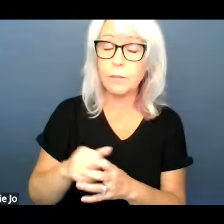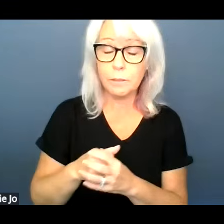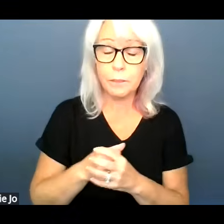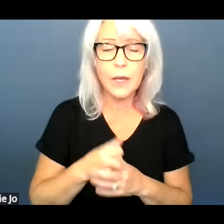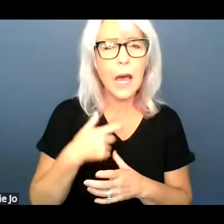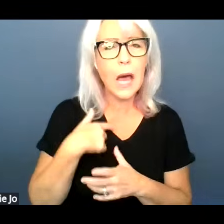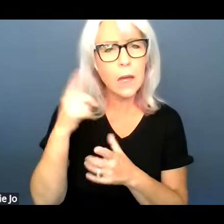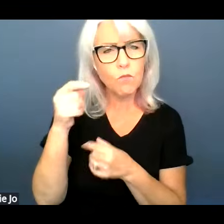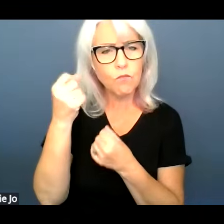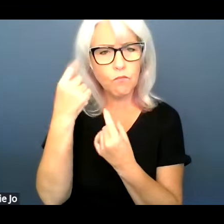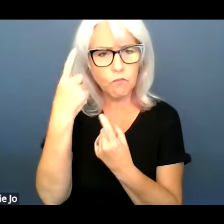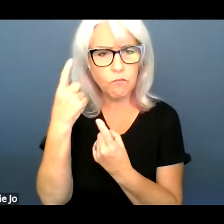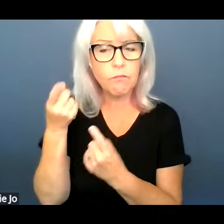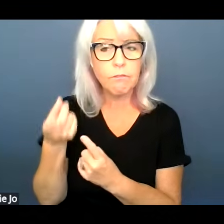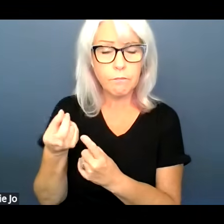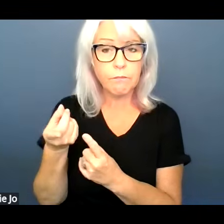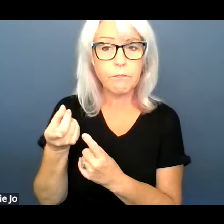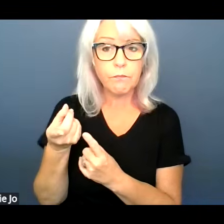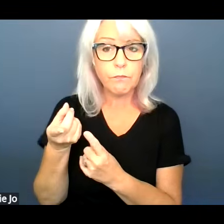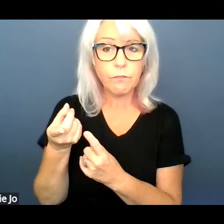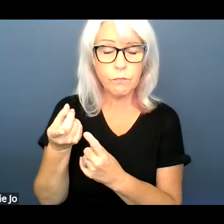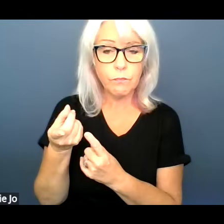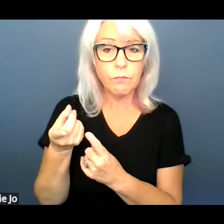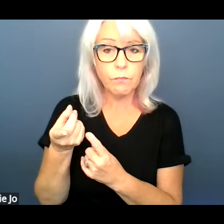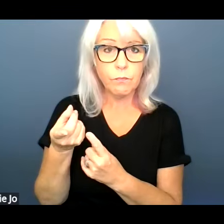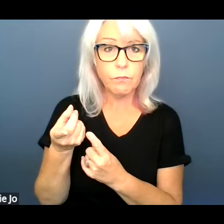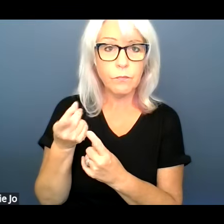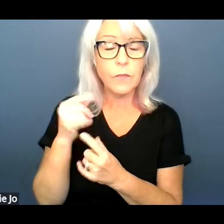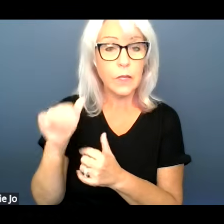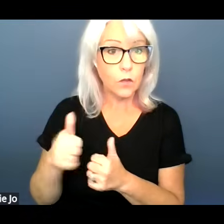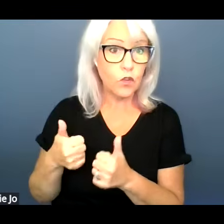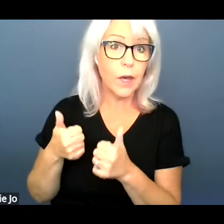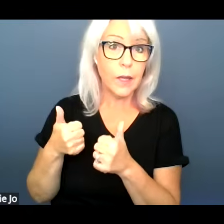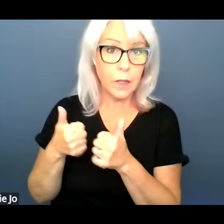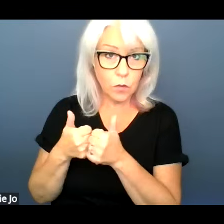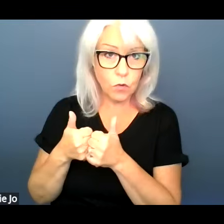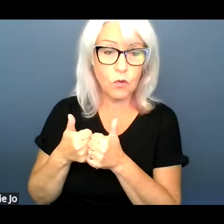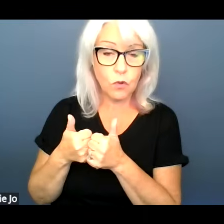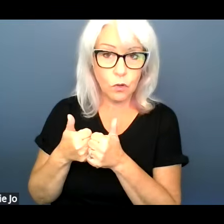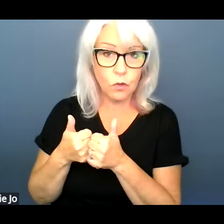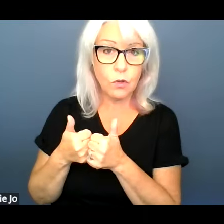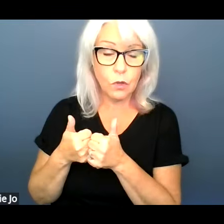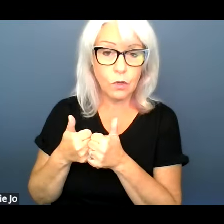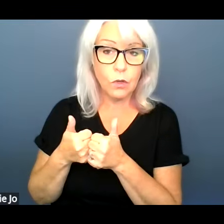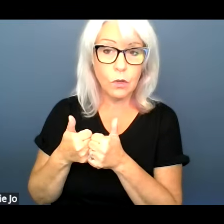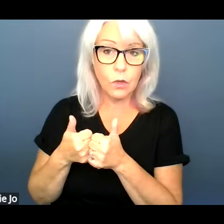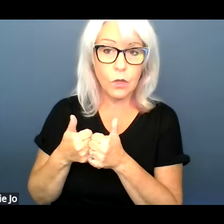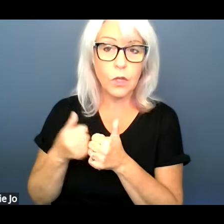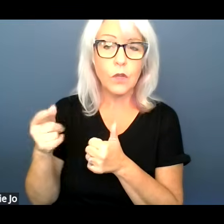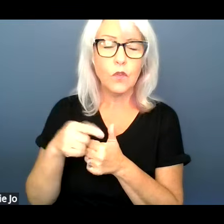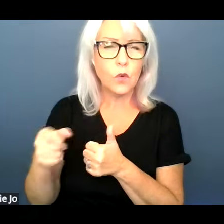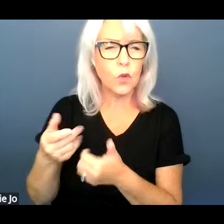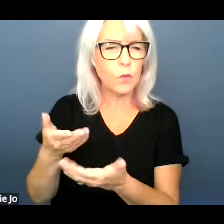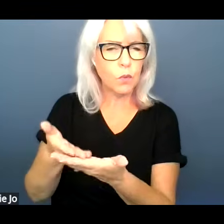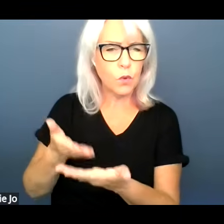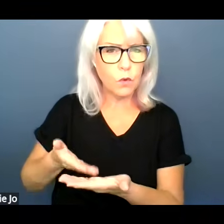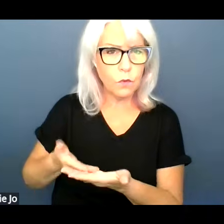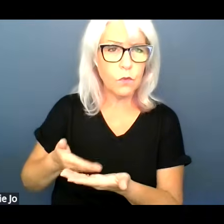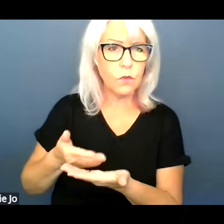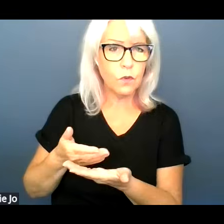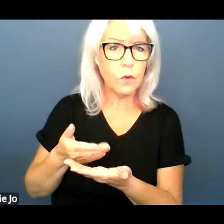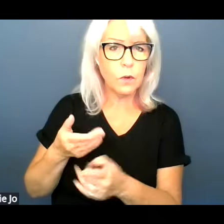that the challenge to signature, that there was a challenge to the validity of Mr.